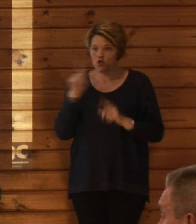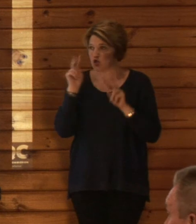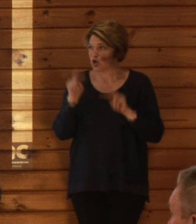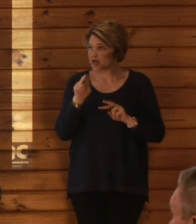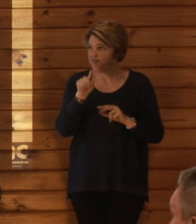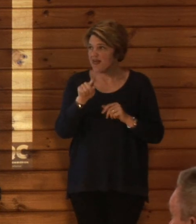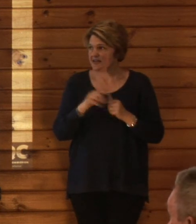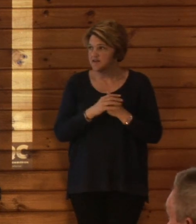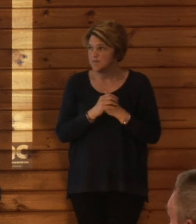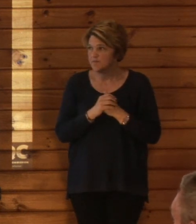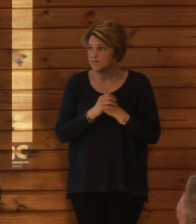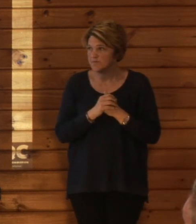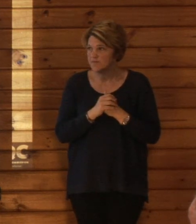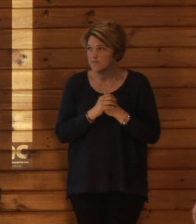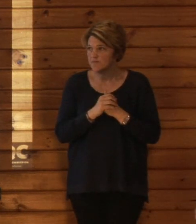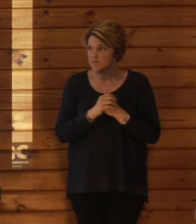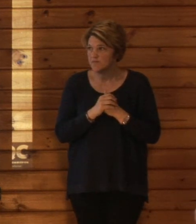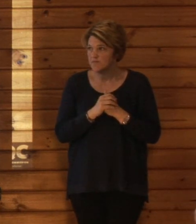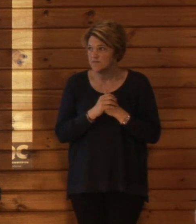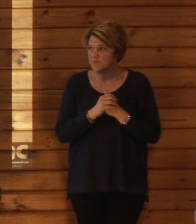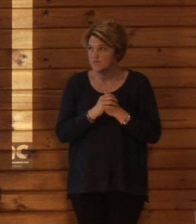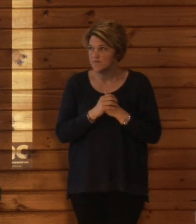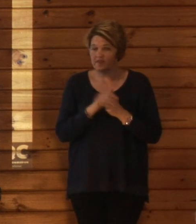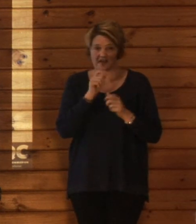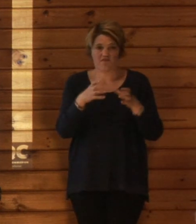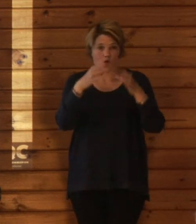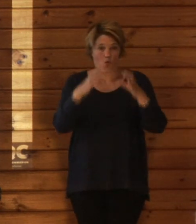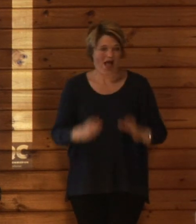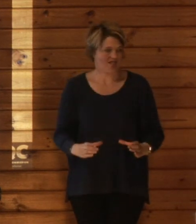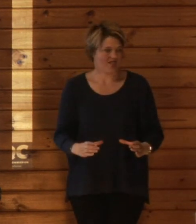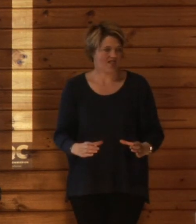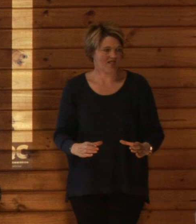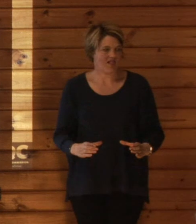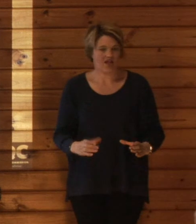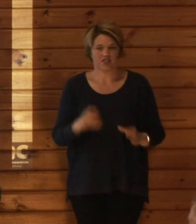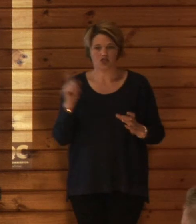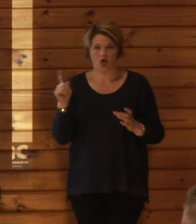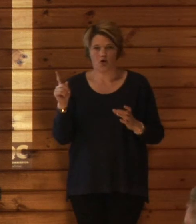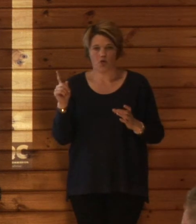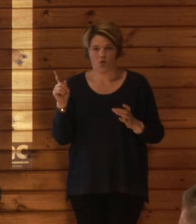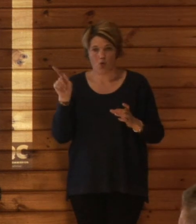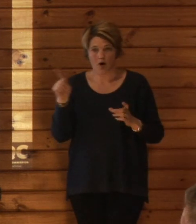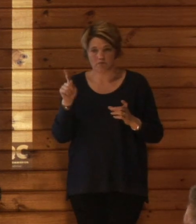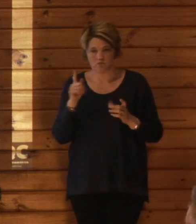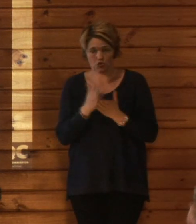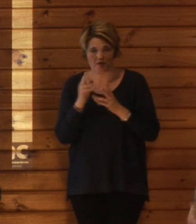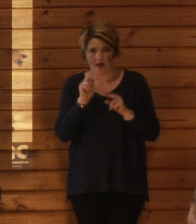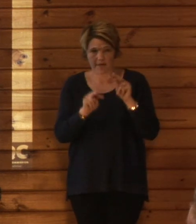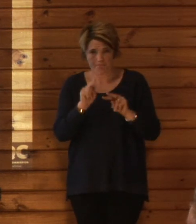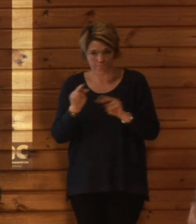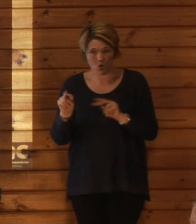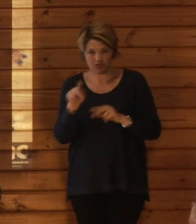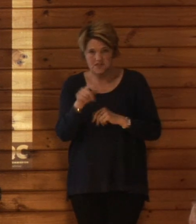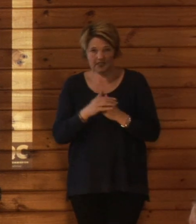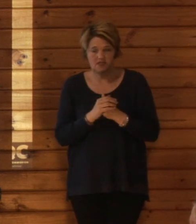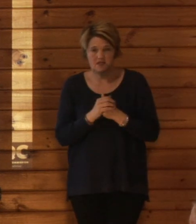some of those wells that are monitored, they'll be included in that model, but you will have a look at that. That's cool. Yeah, because it's marked as more than 1 metre on